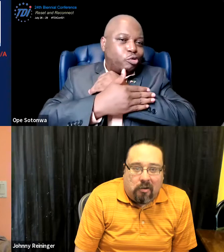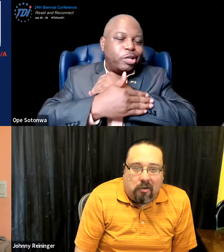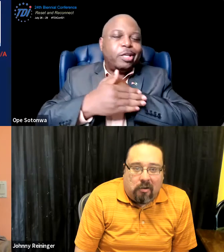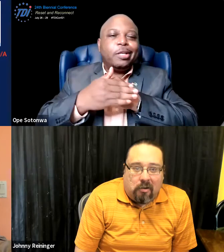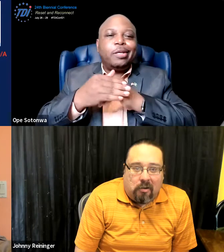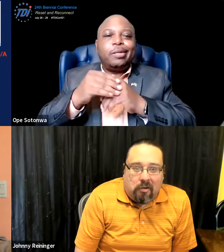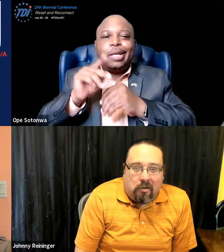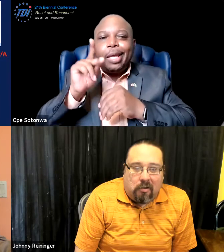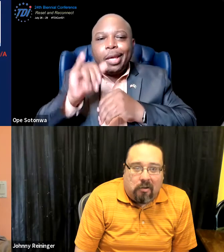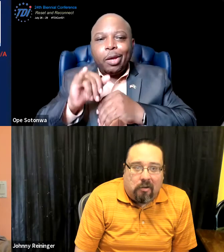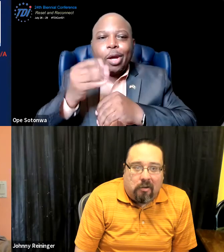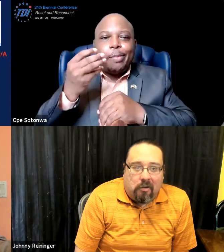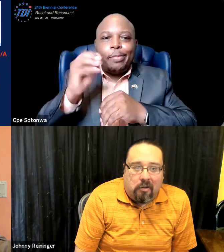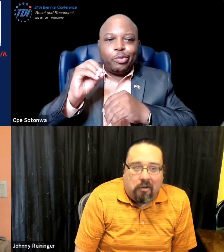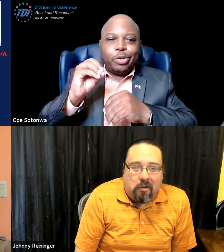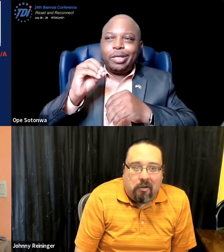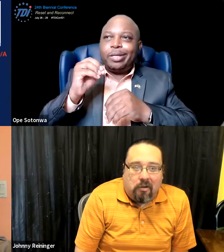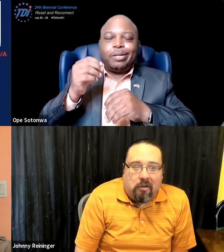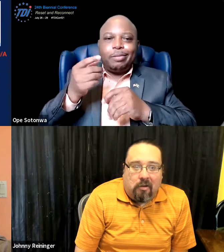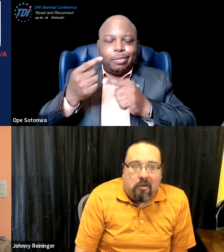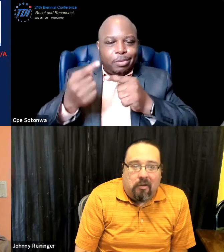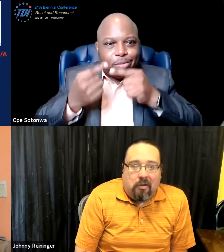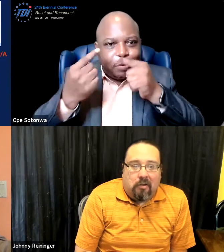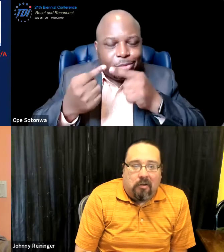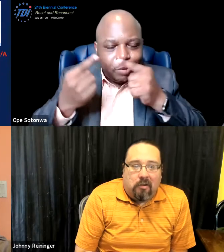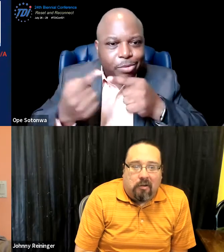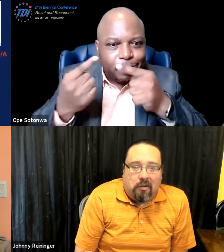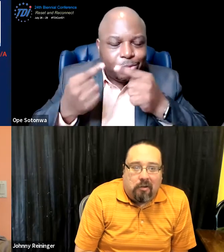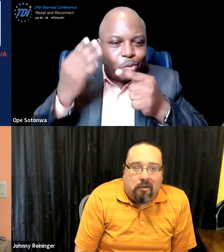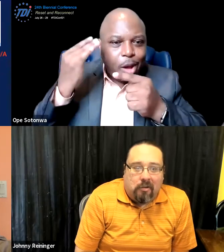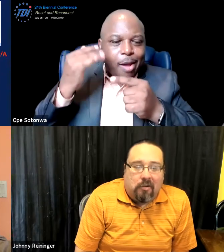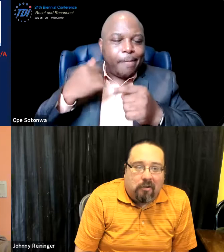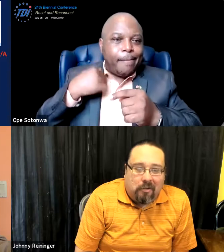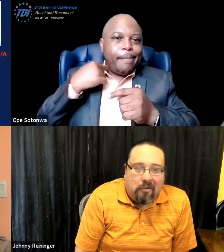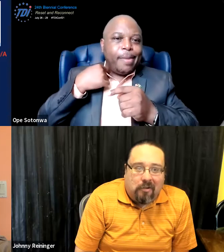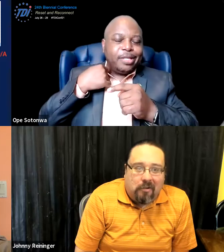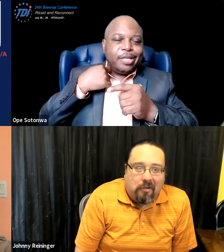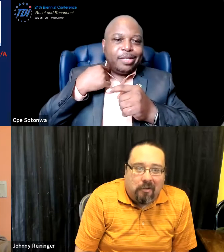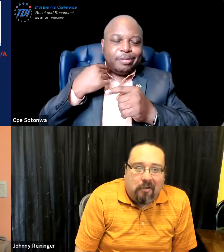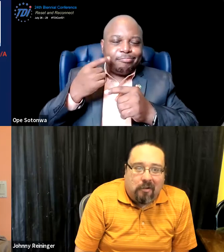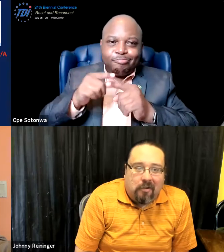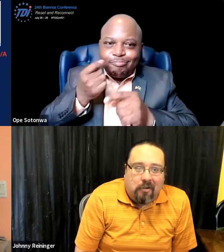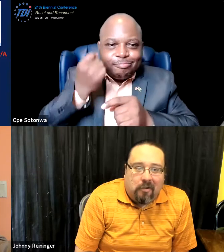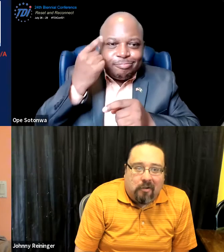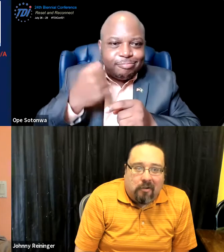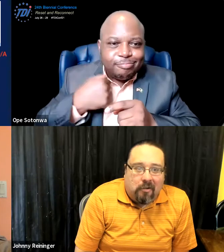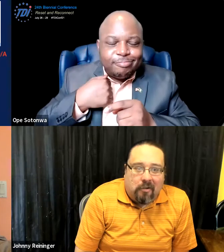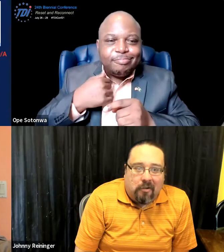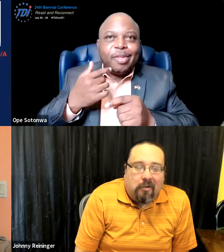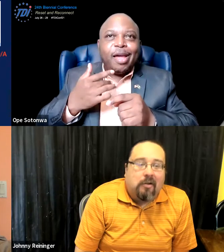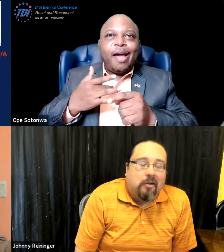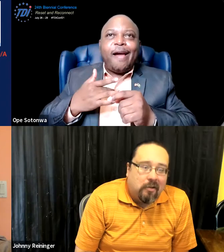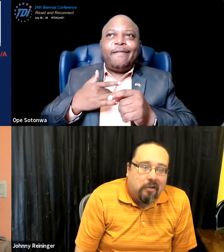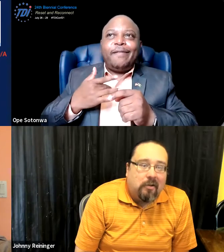moving into another part of the country. So Missouri and